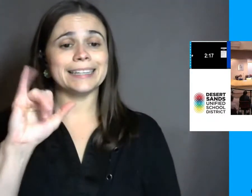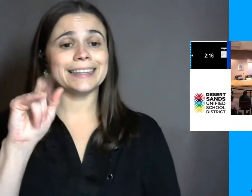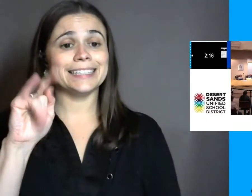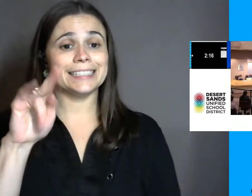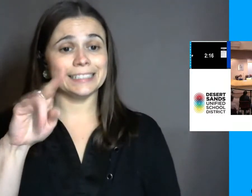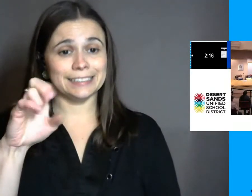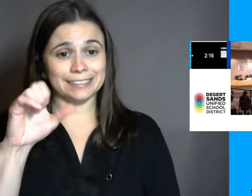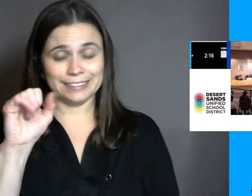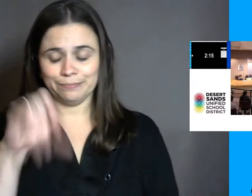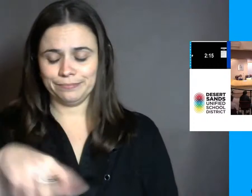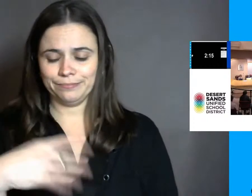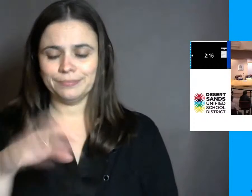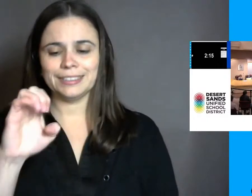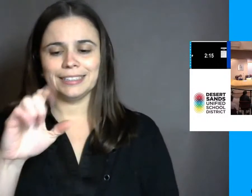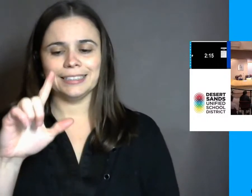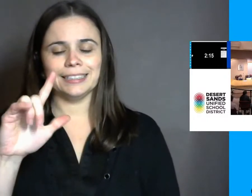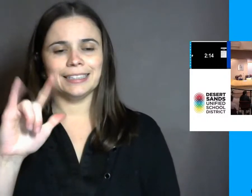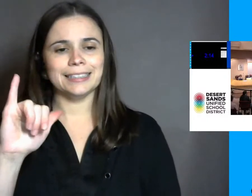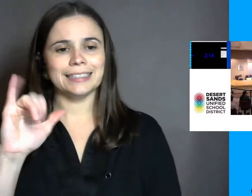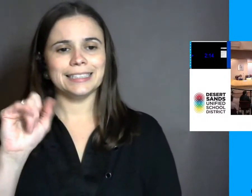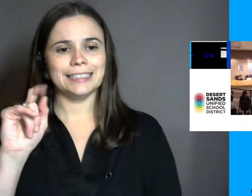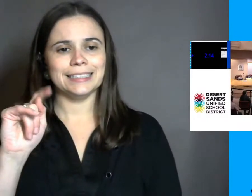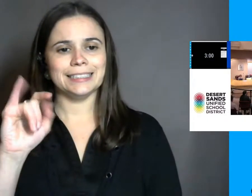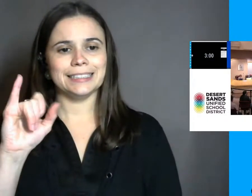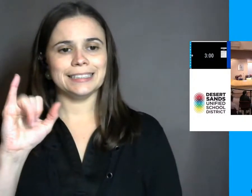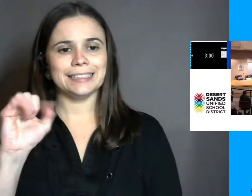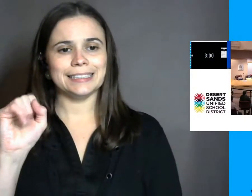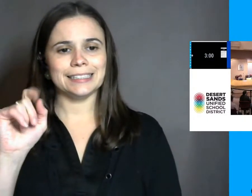mask mandates now.